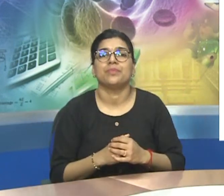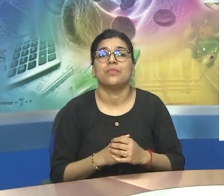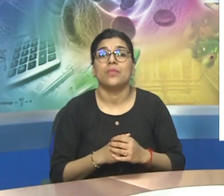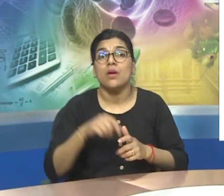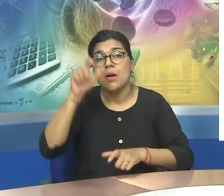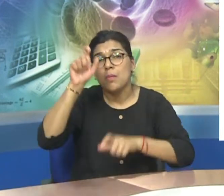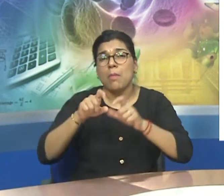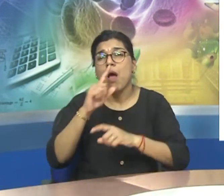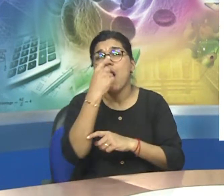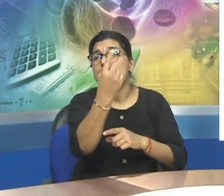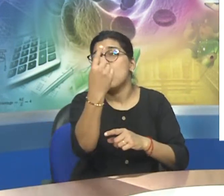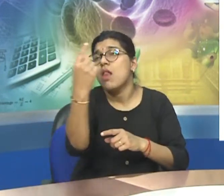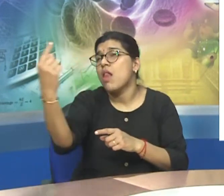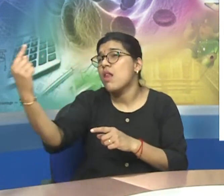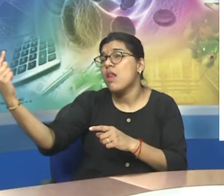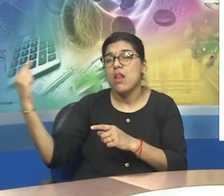covering the notebook